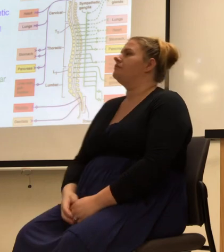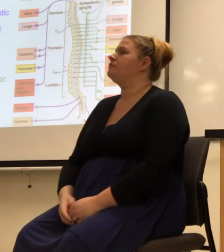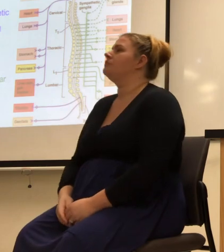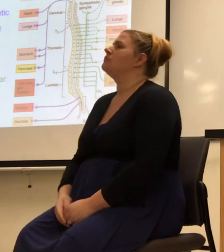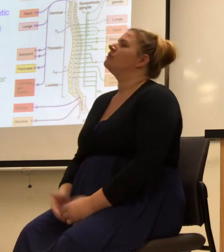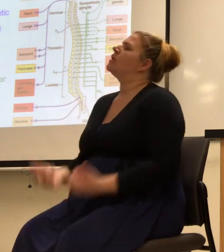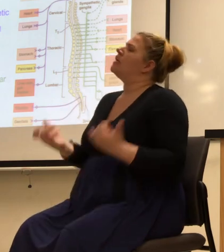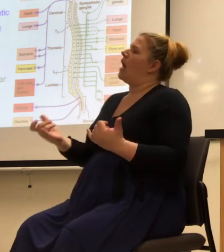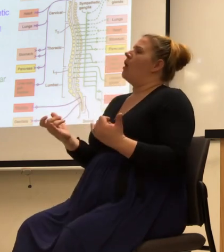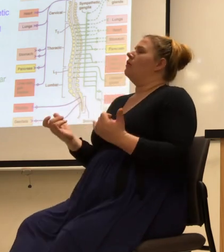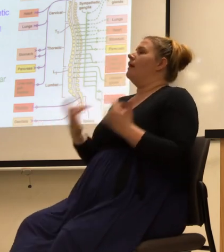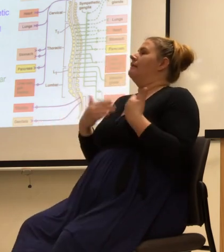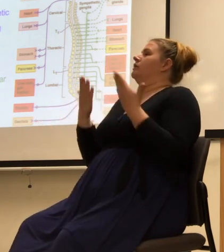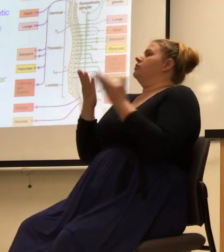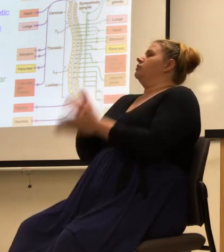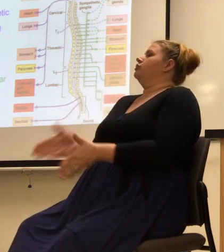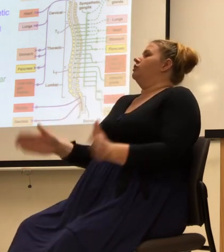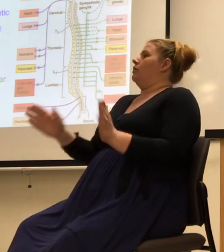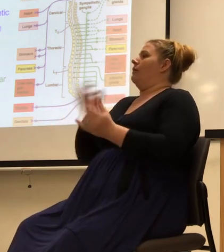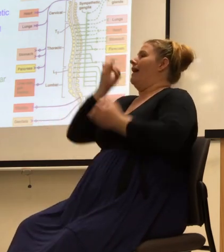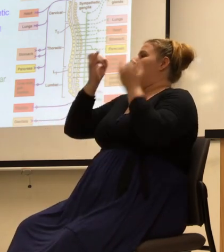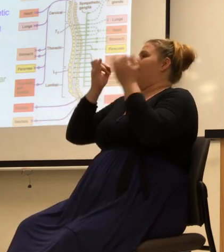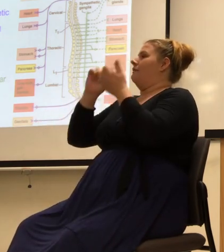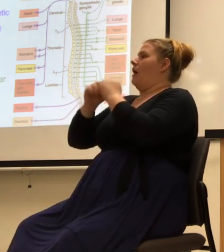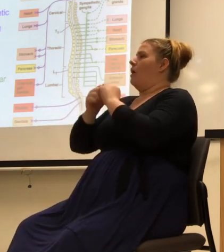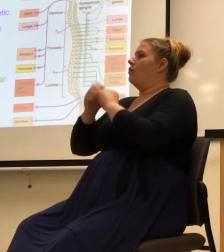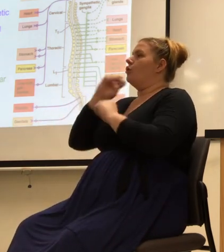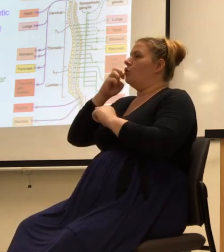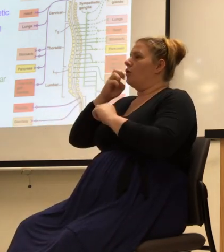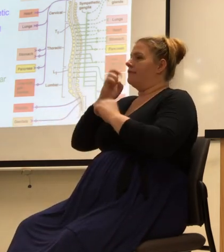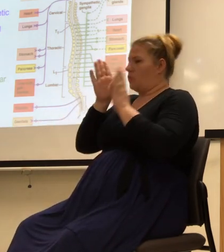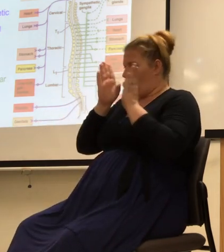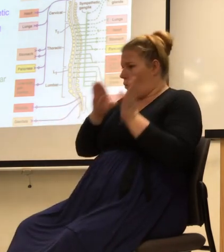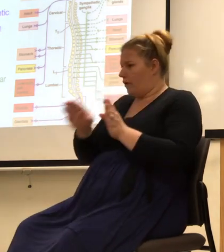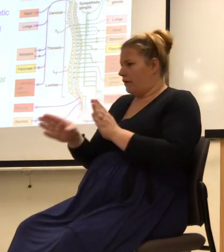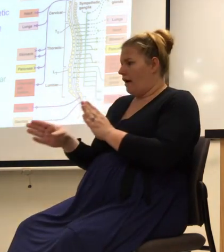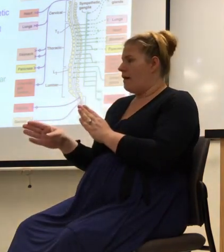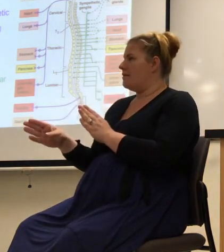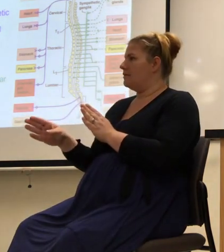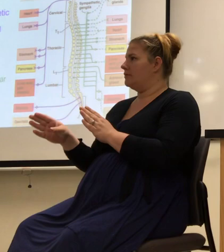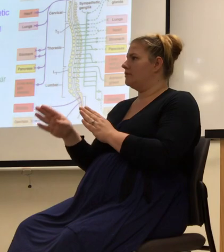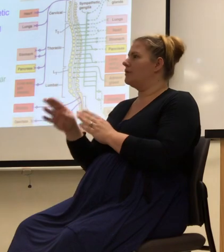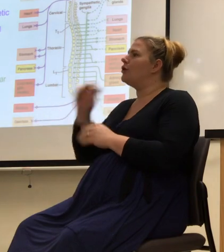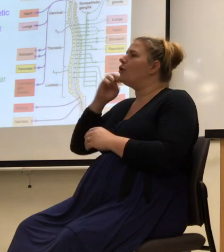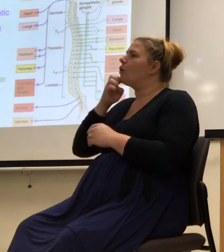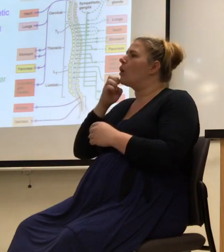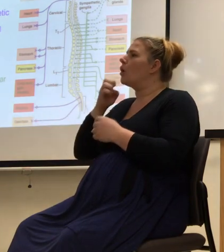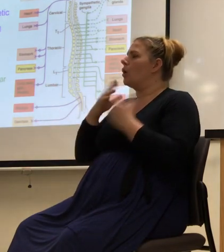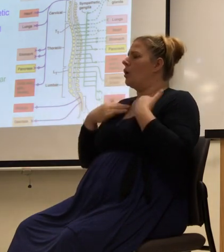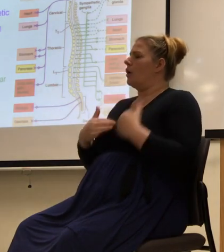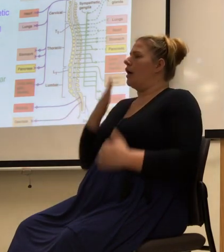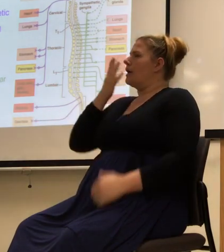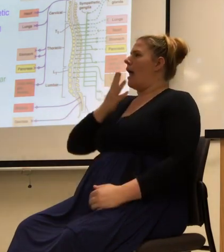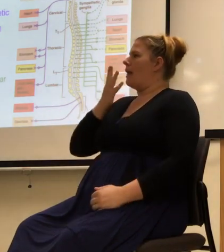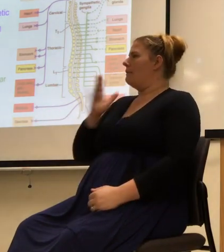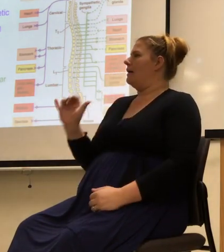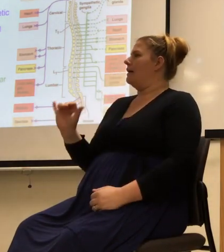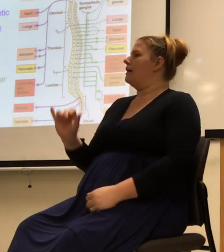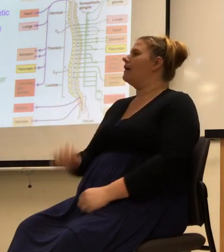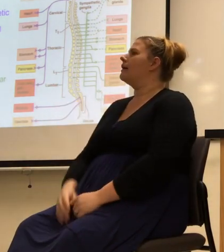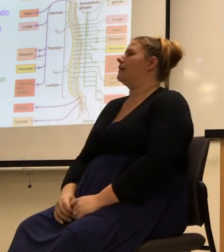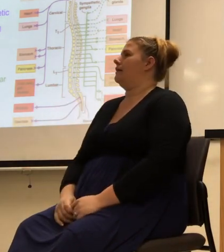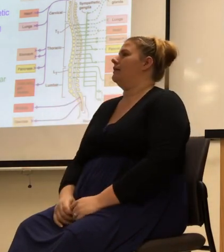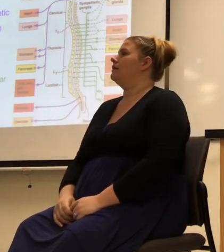how the nerves are organized, called neuroanatomy. You need to kind of know where the sympathetic efferents and